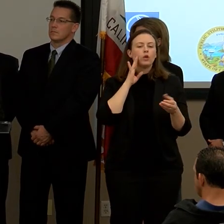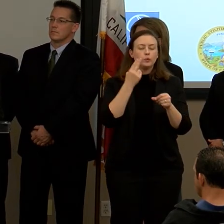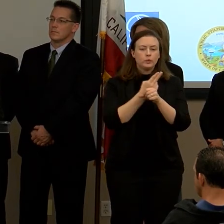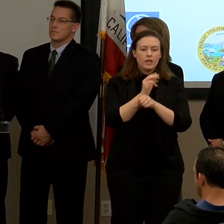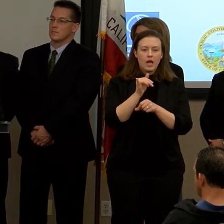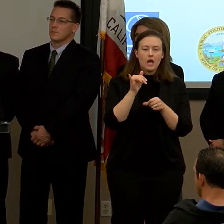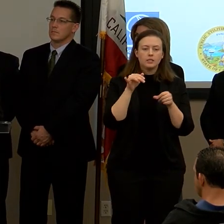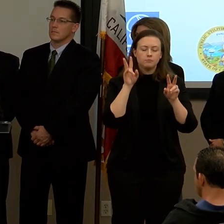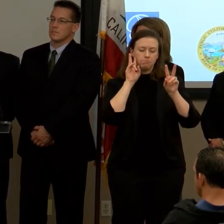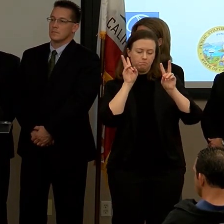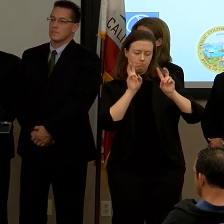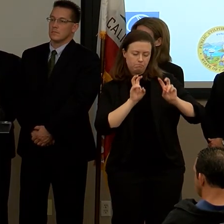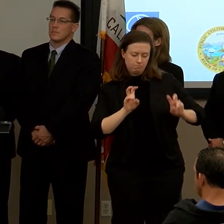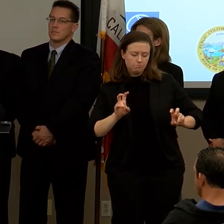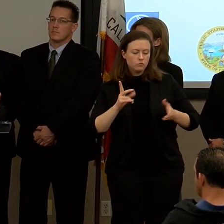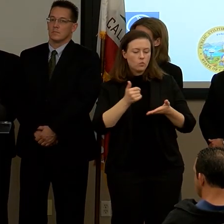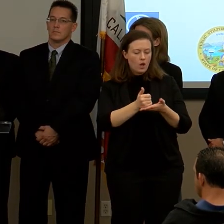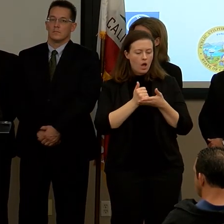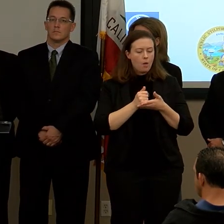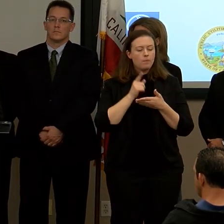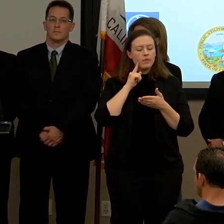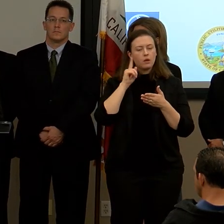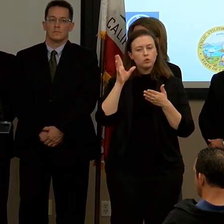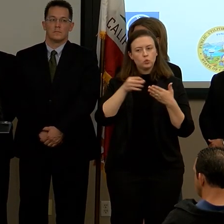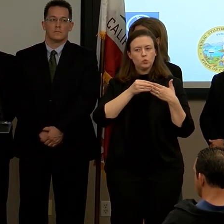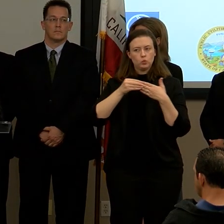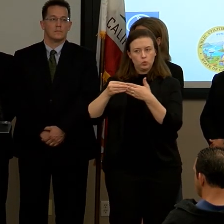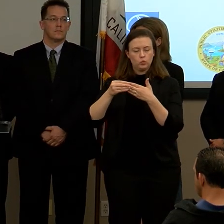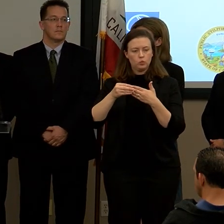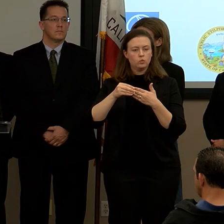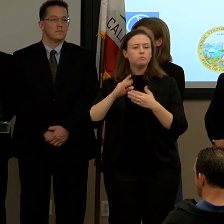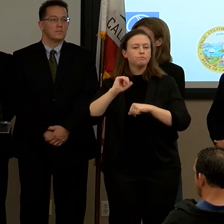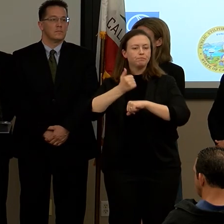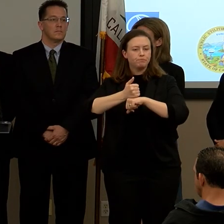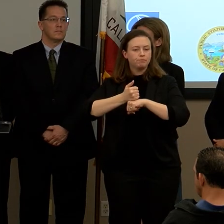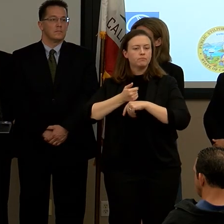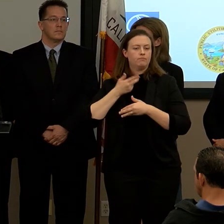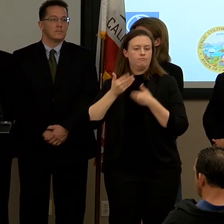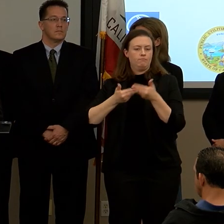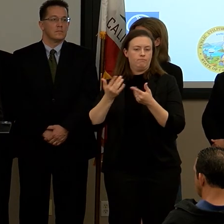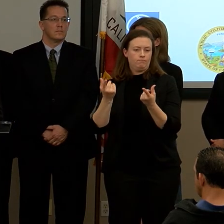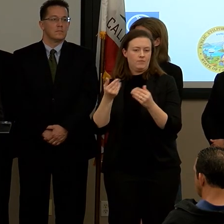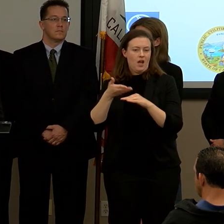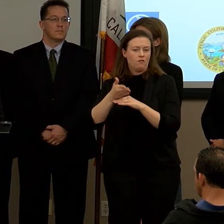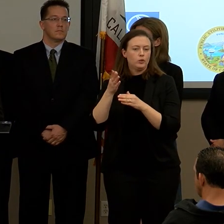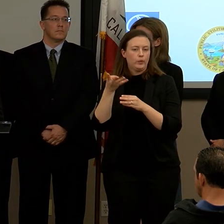that investigation to help them frame actions that they're going to take as a result of the leak.